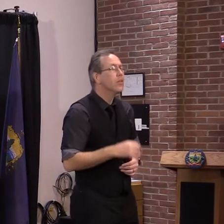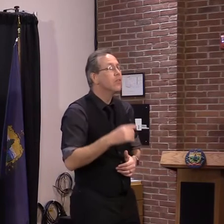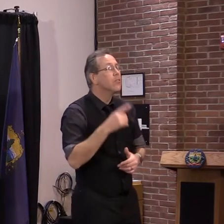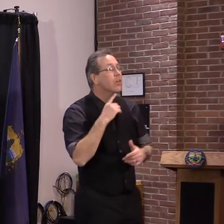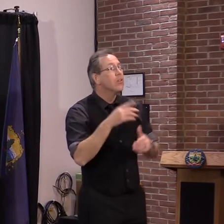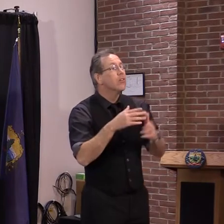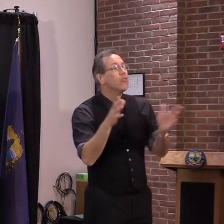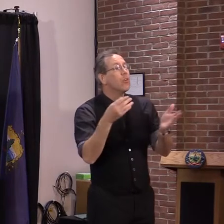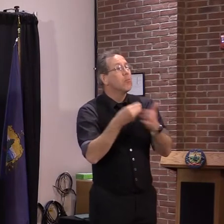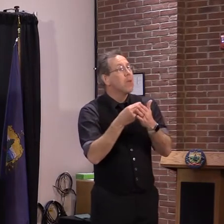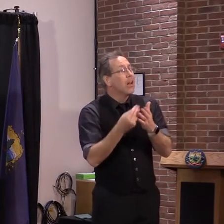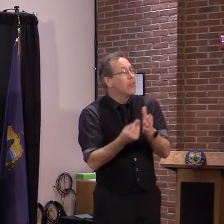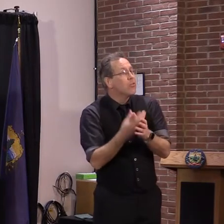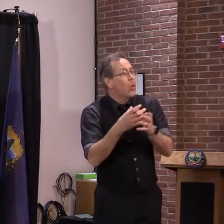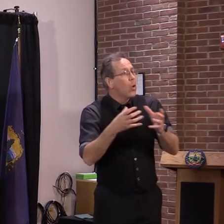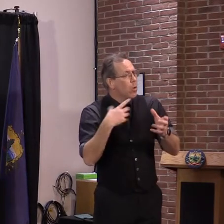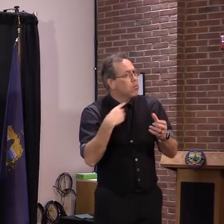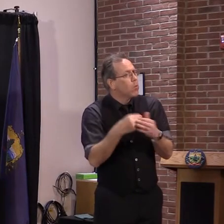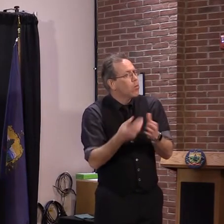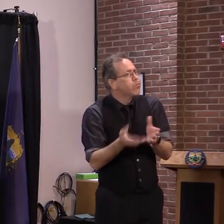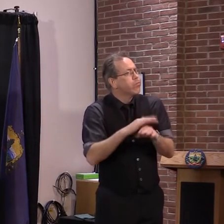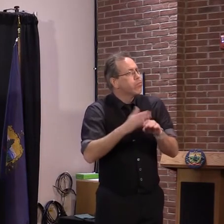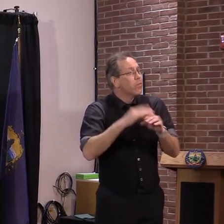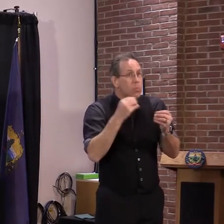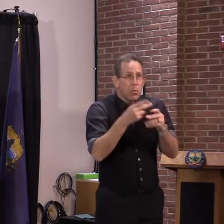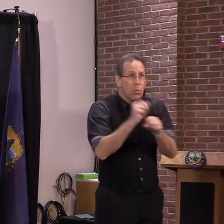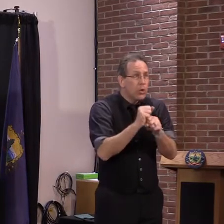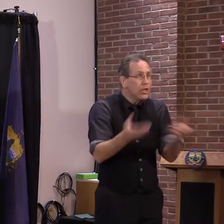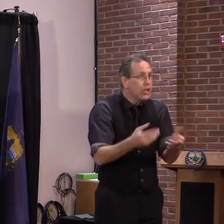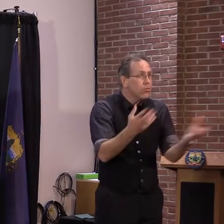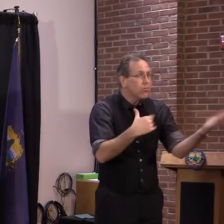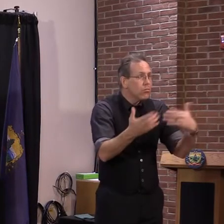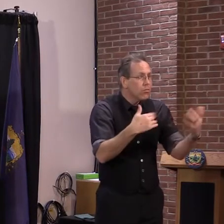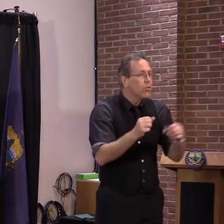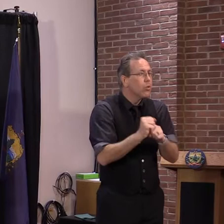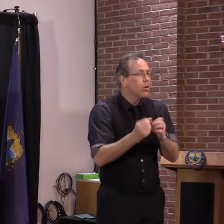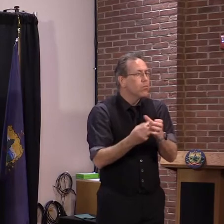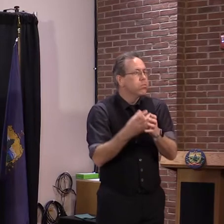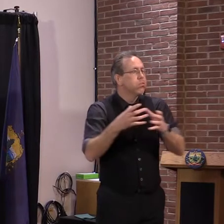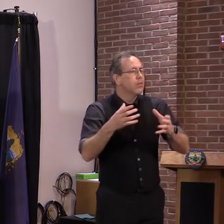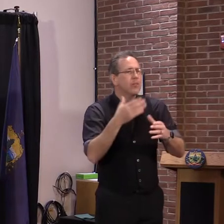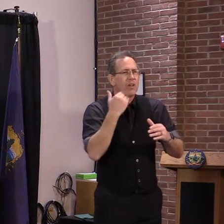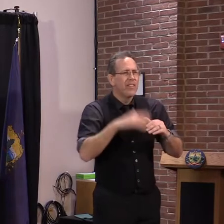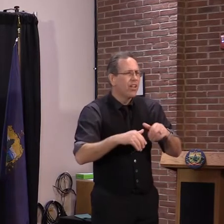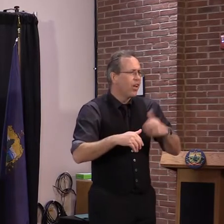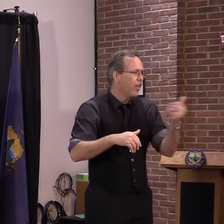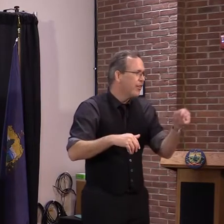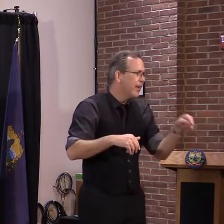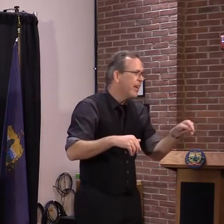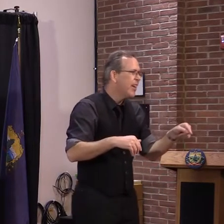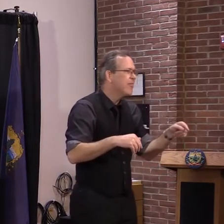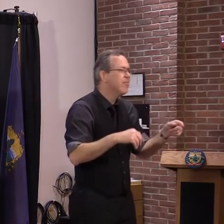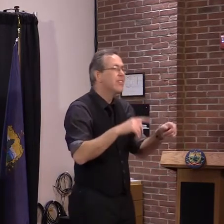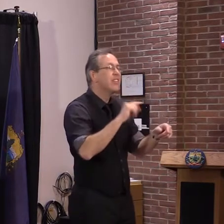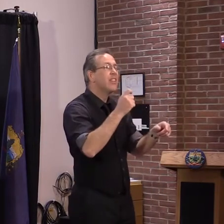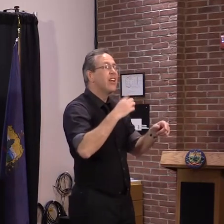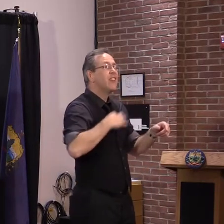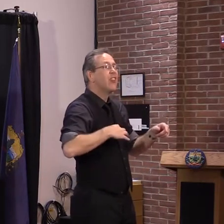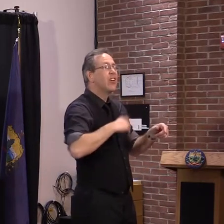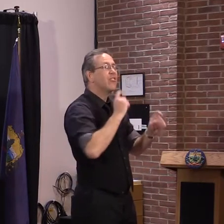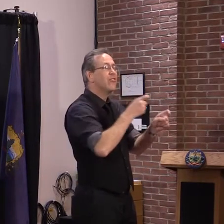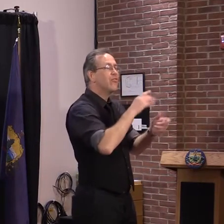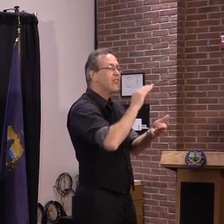so I'd rather spend it in that way to give tax relief to our